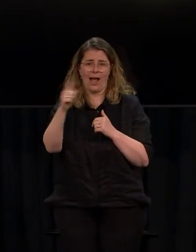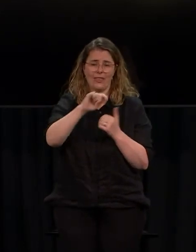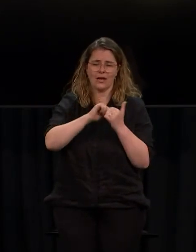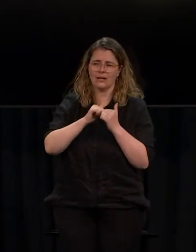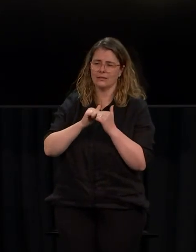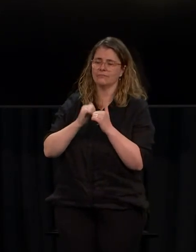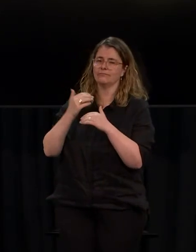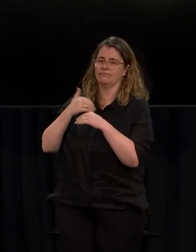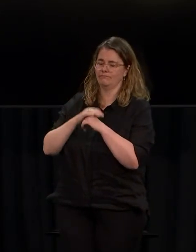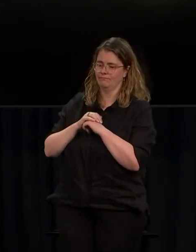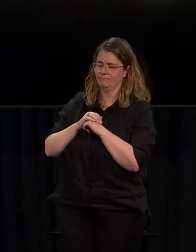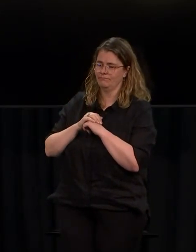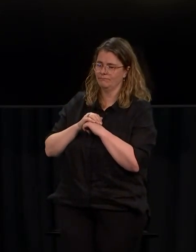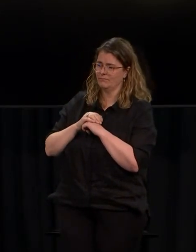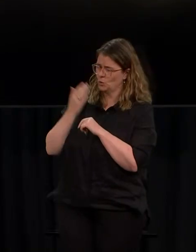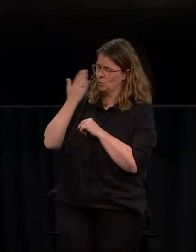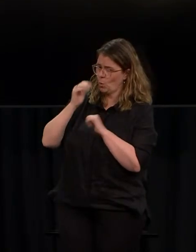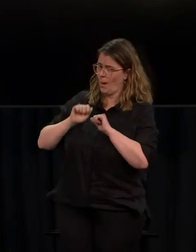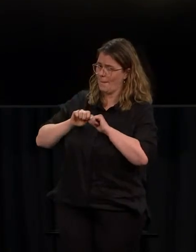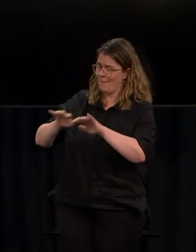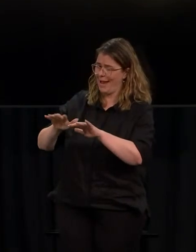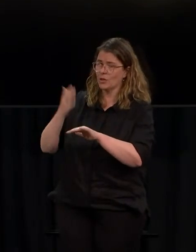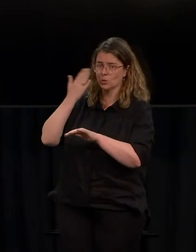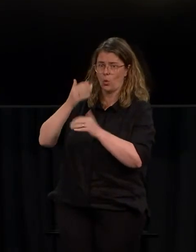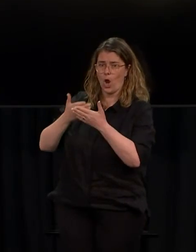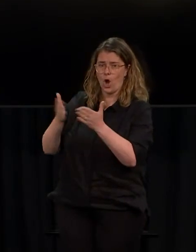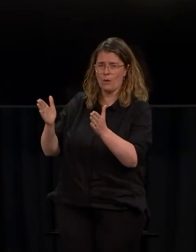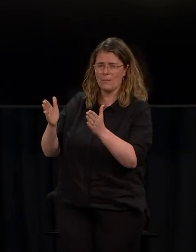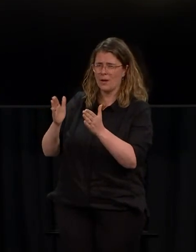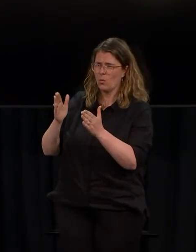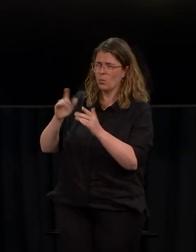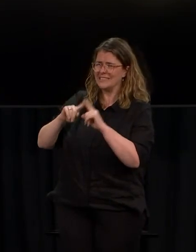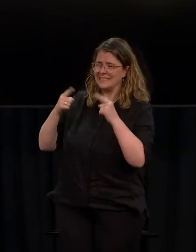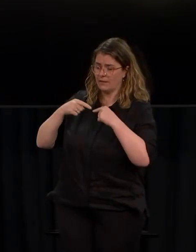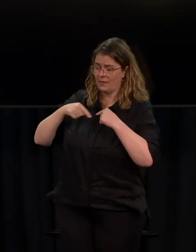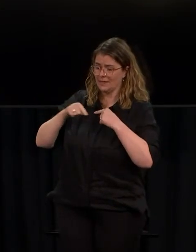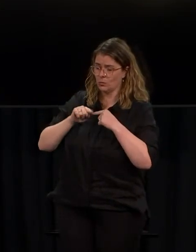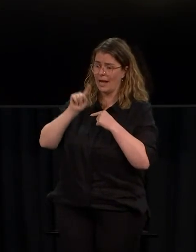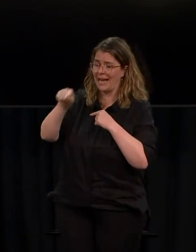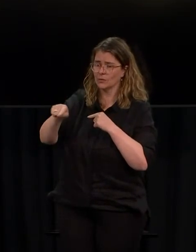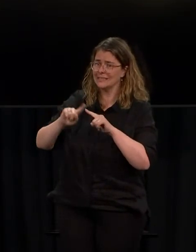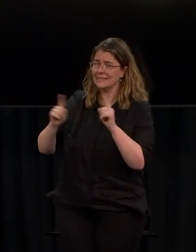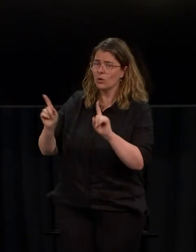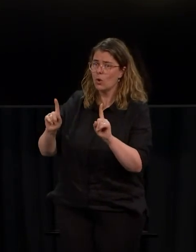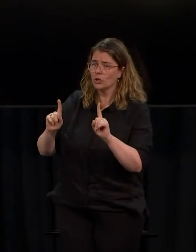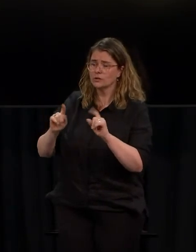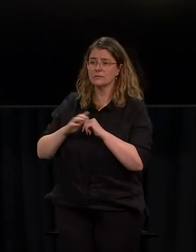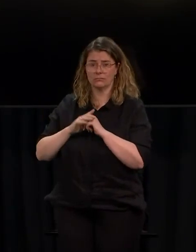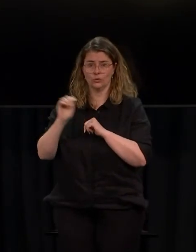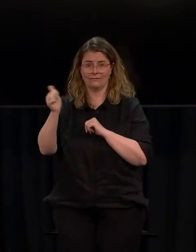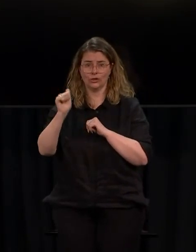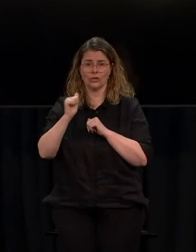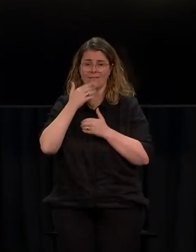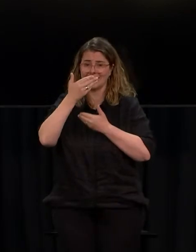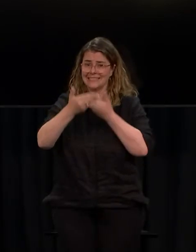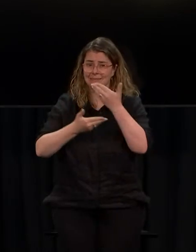School children go back, that's fine. So what's going to change between now and then? And you just heard other colleagues in the gallery